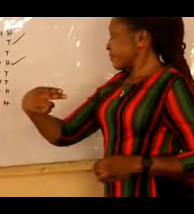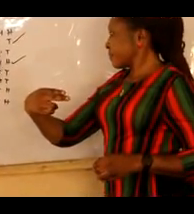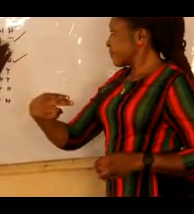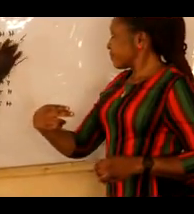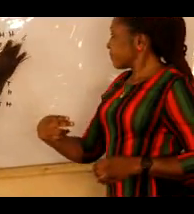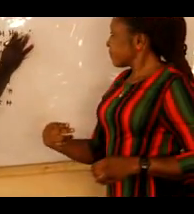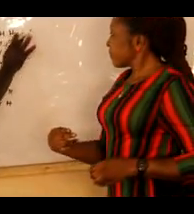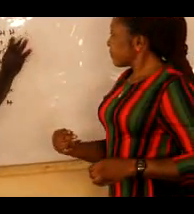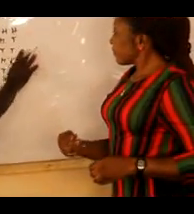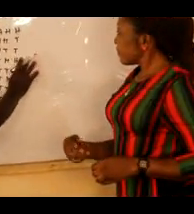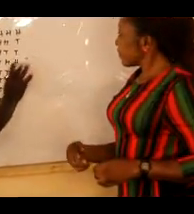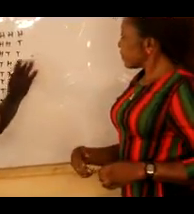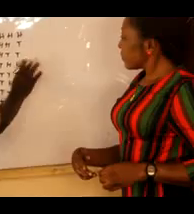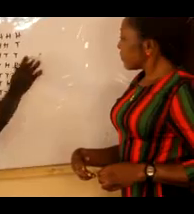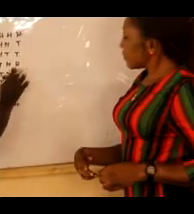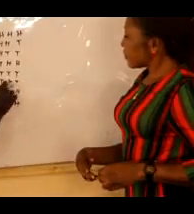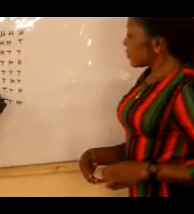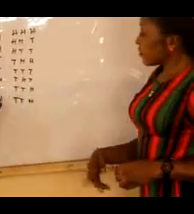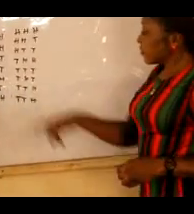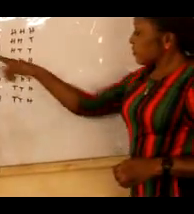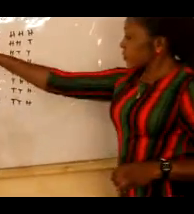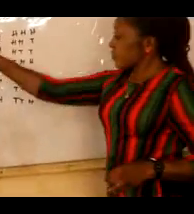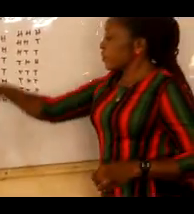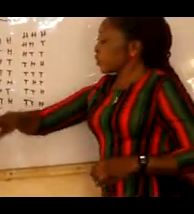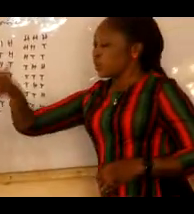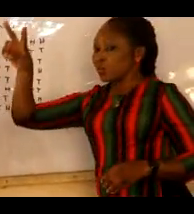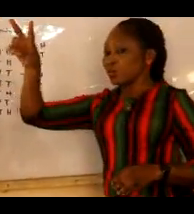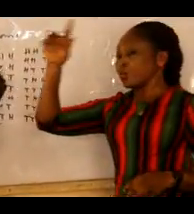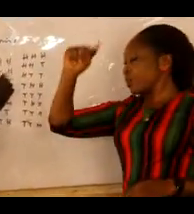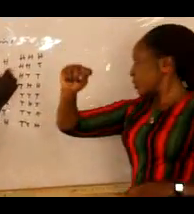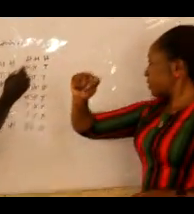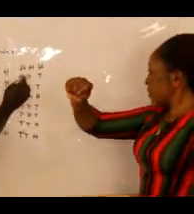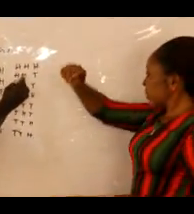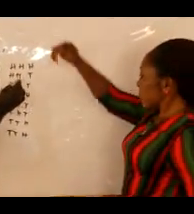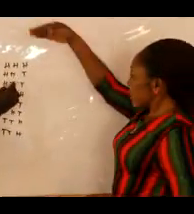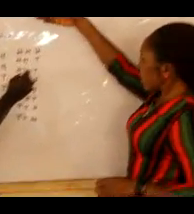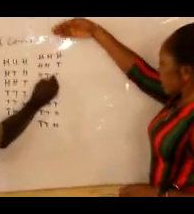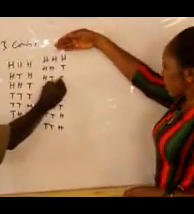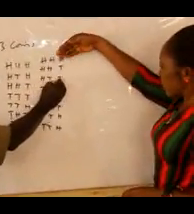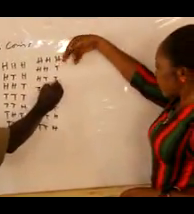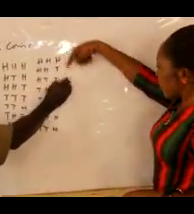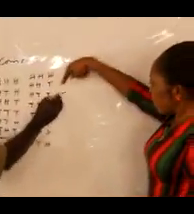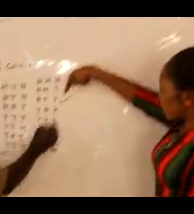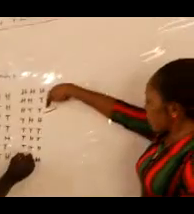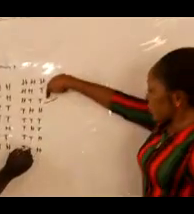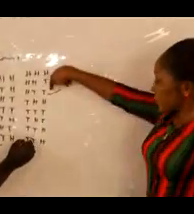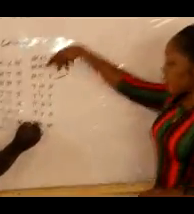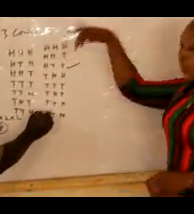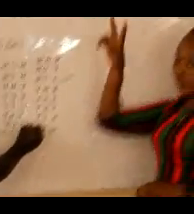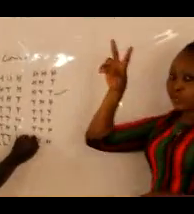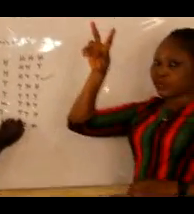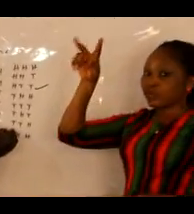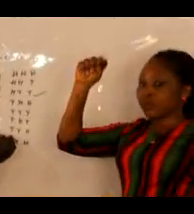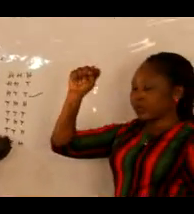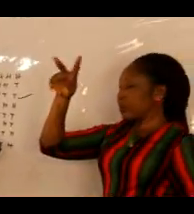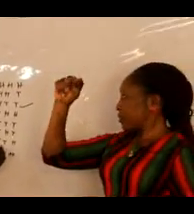No, 2 tails and the head. It's about 2 tails. First one, 2 tails and the head. 2 tails. Just move in here.